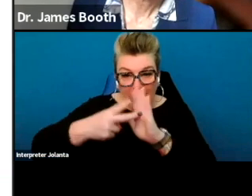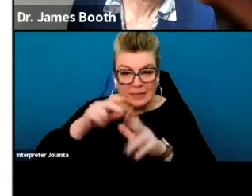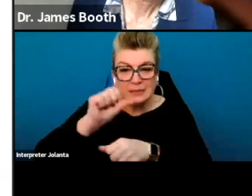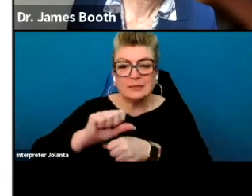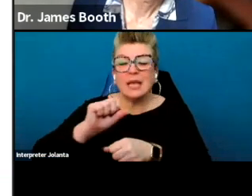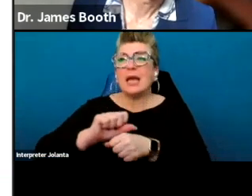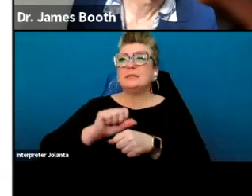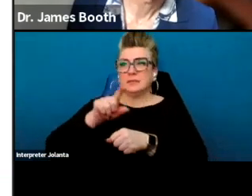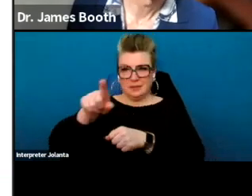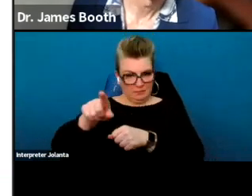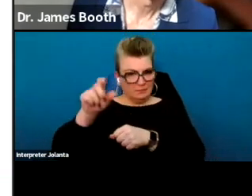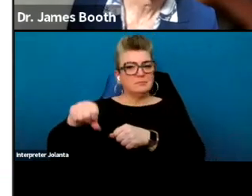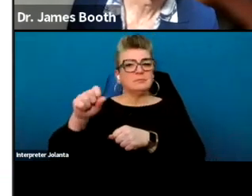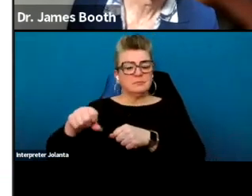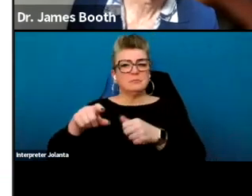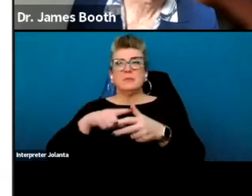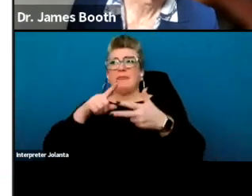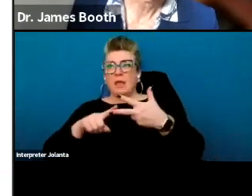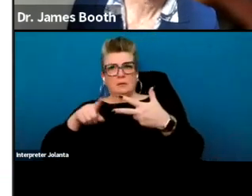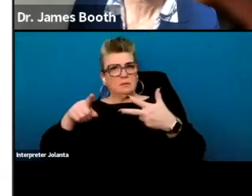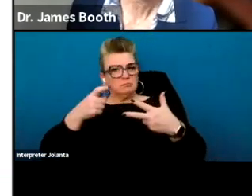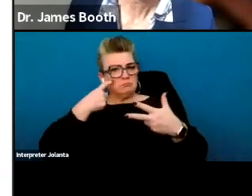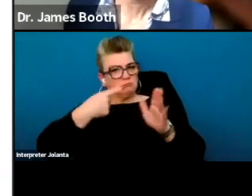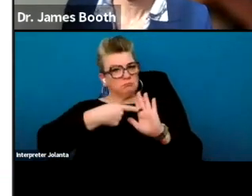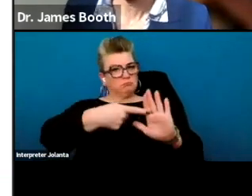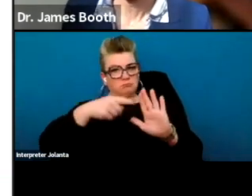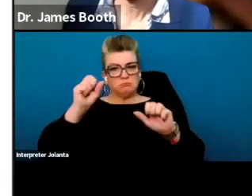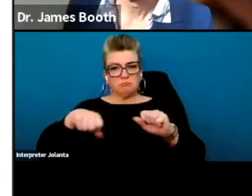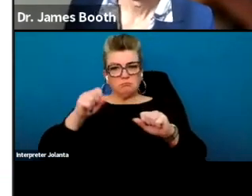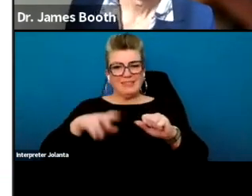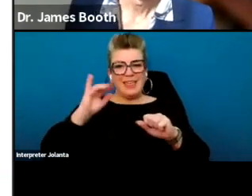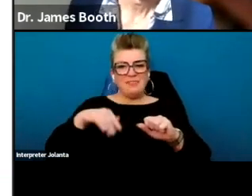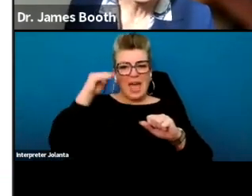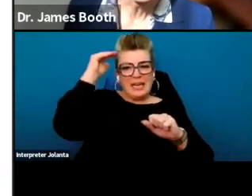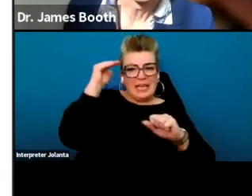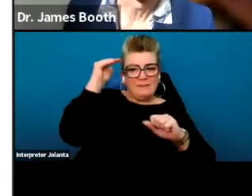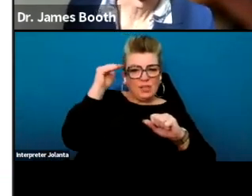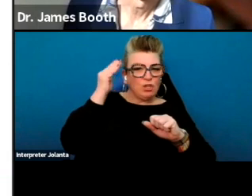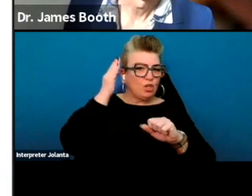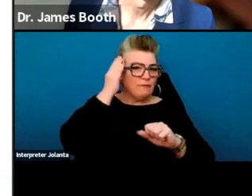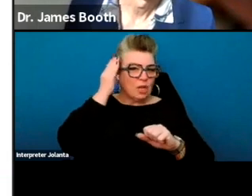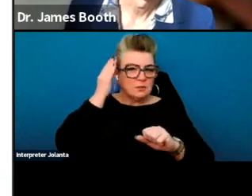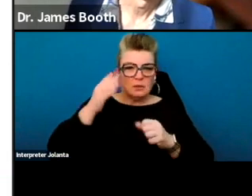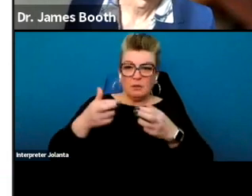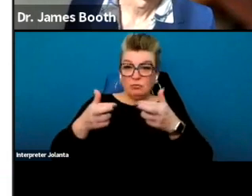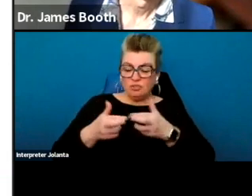and they showed an effective task in this kind of inferior frontal region.